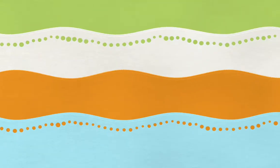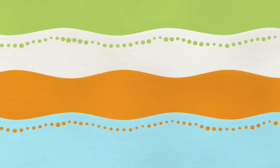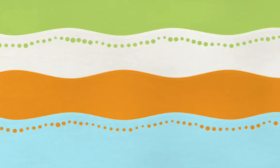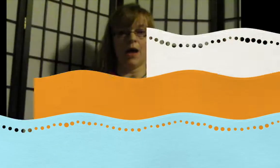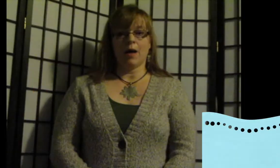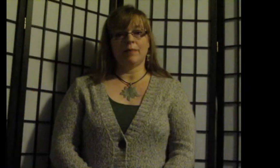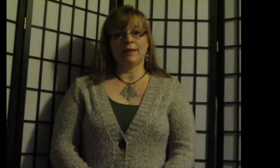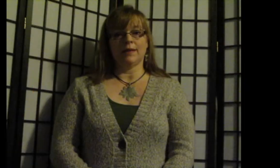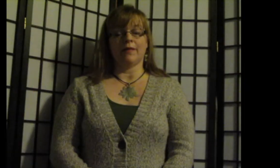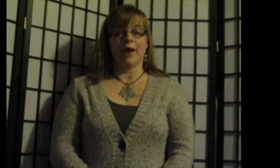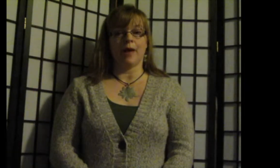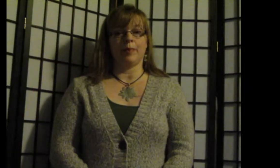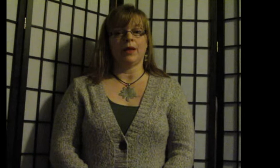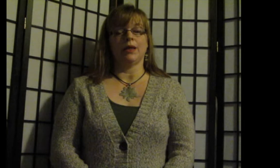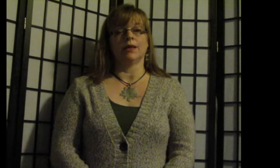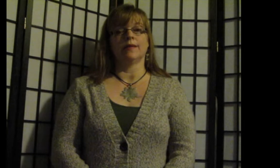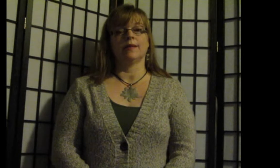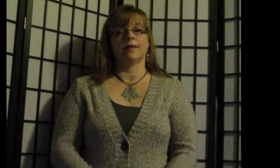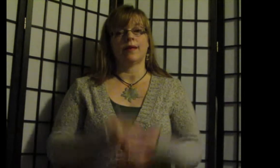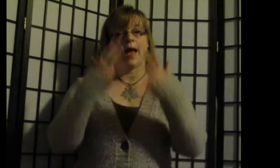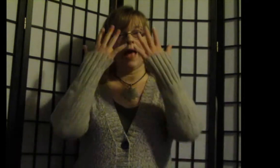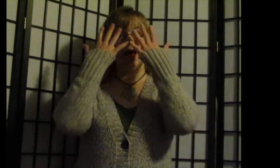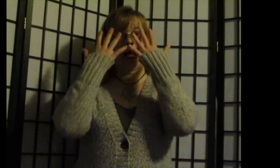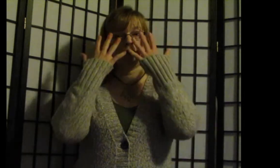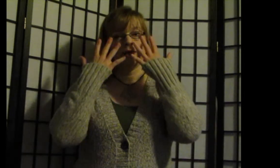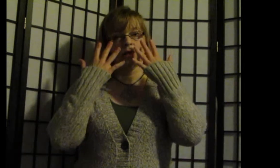The opposite of happy is sad.